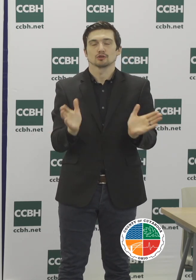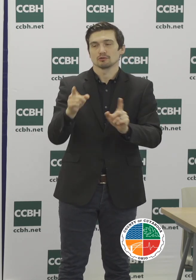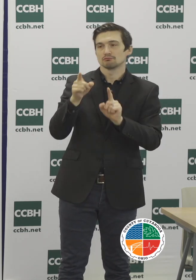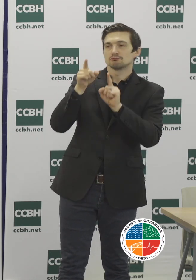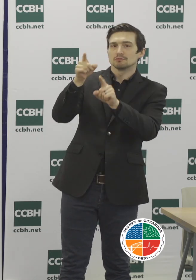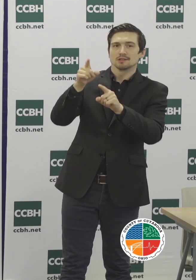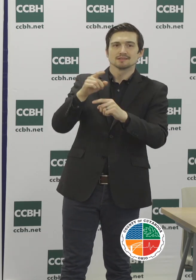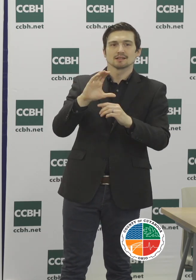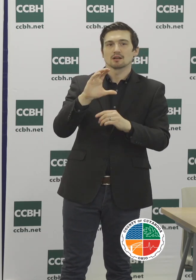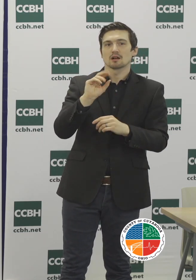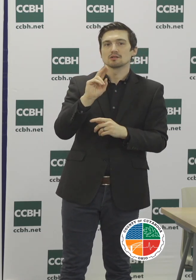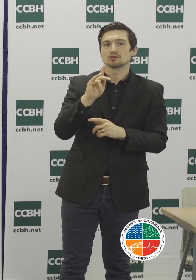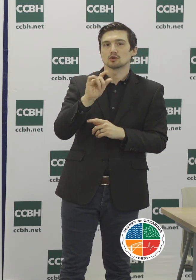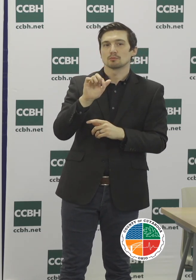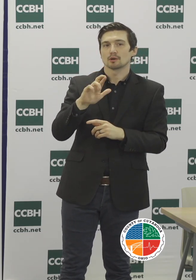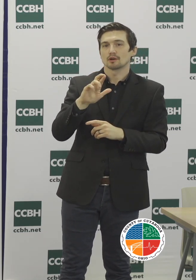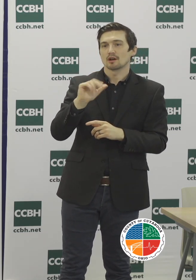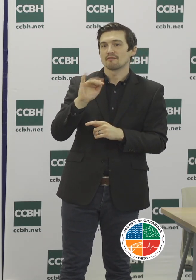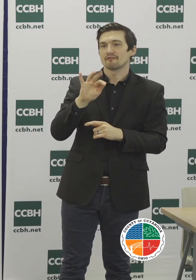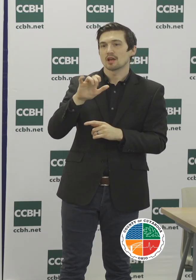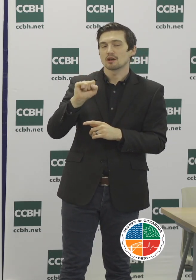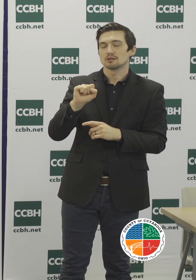visit